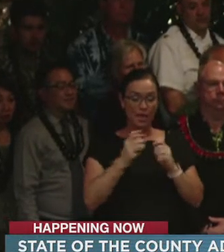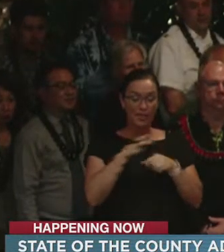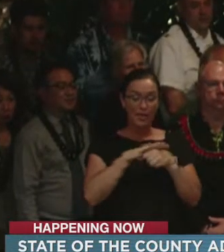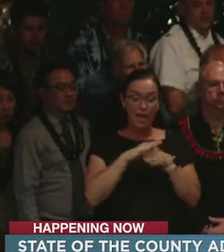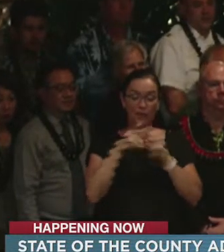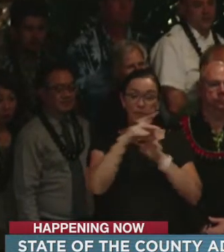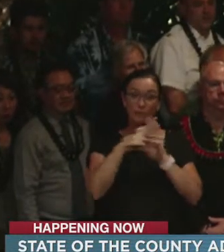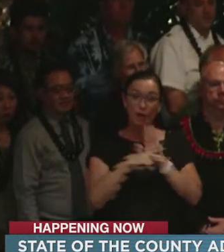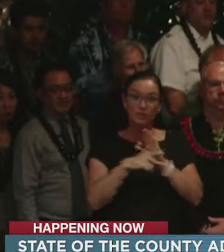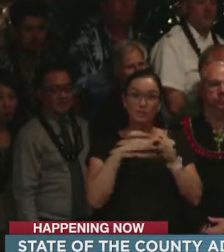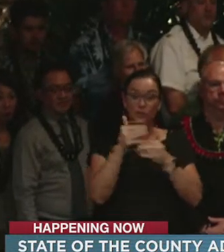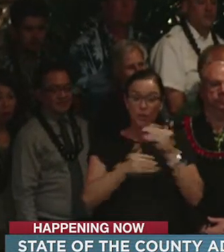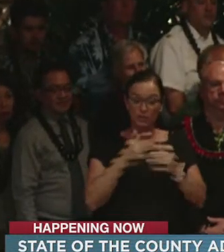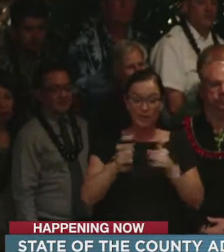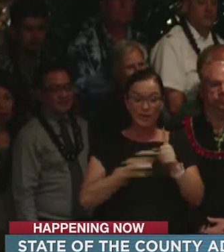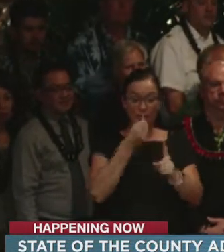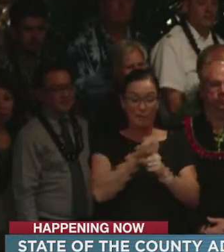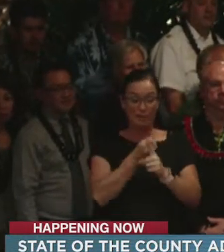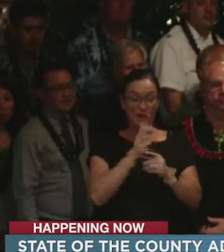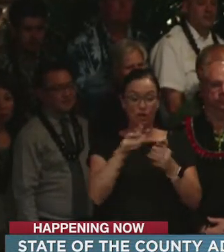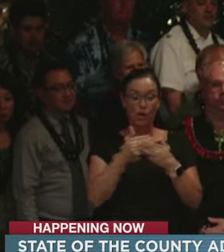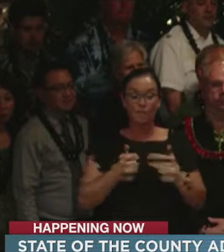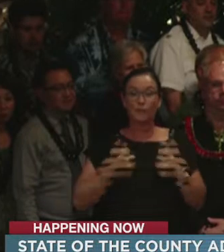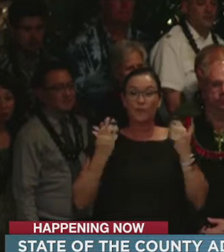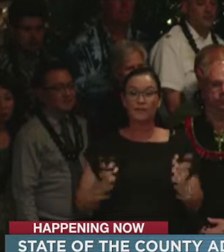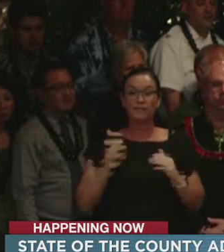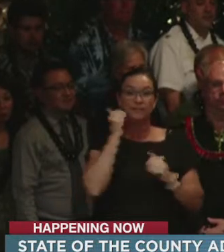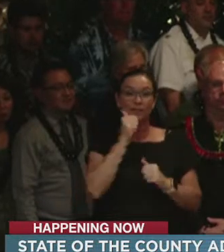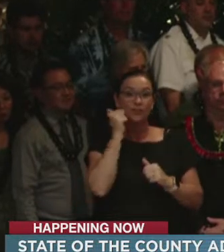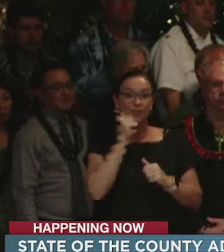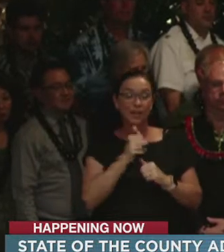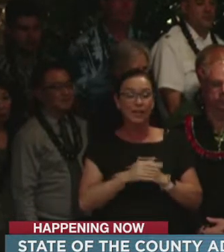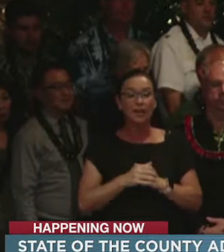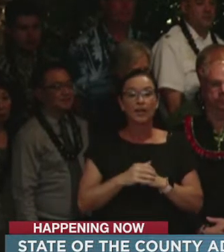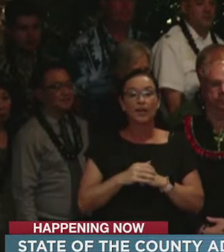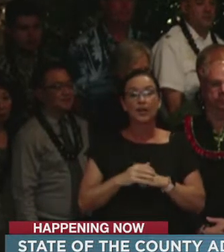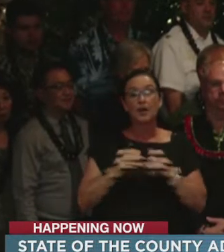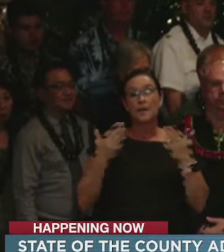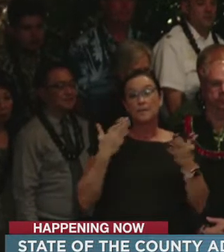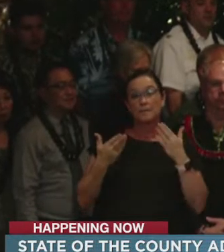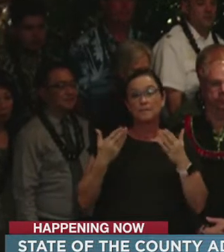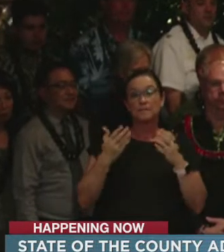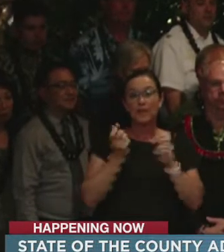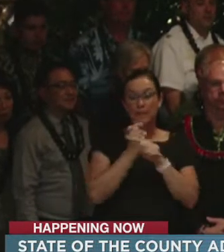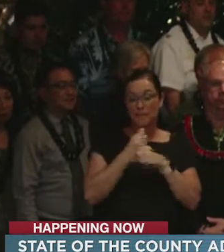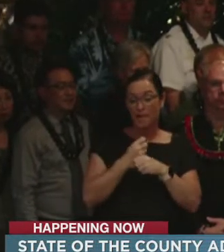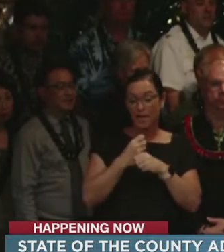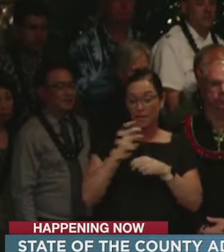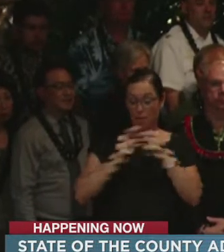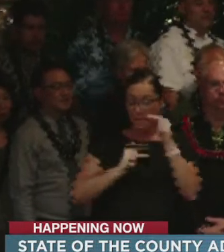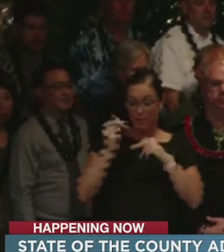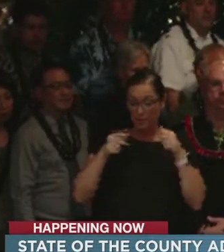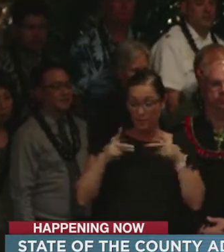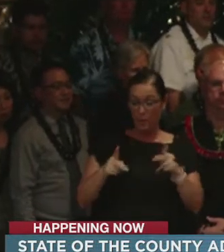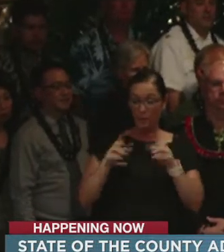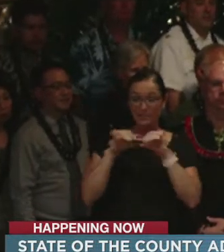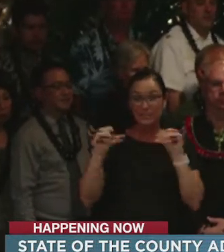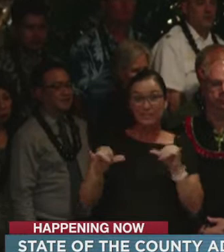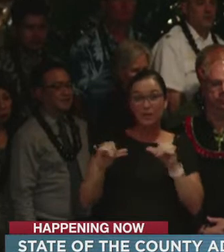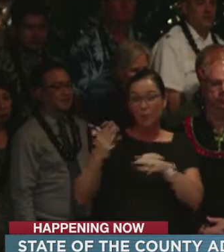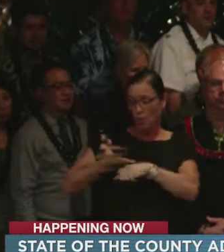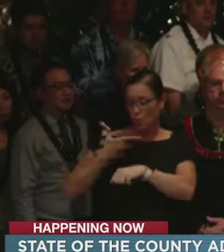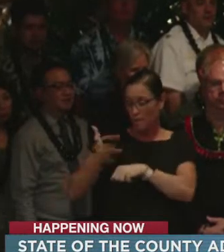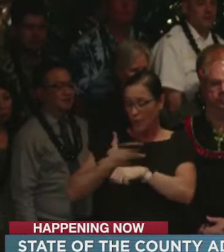processes that impact the lives of our residents every day. This could be working to streamline our building permitting system, repairing aging